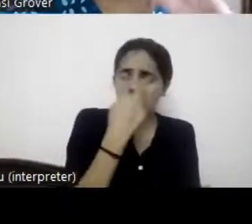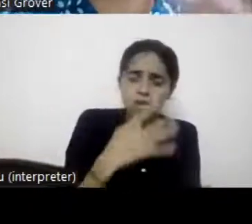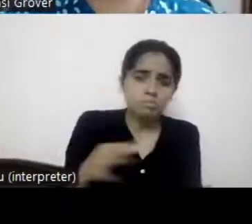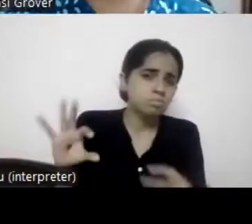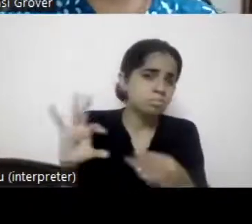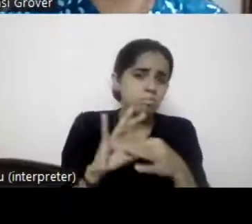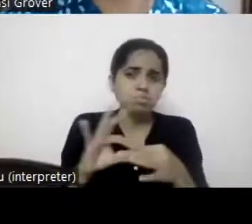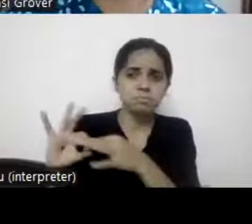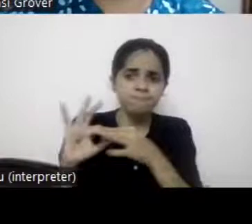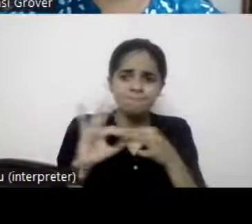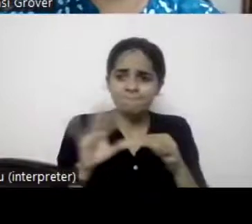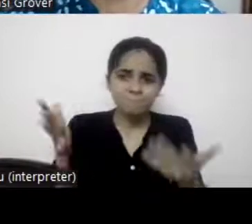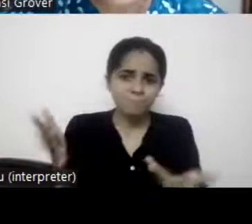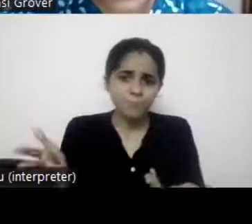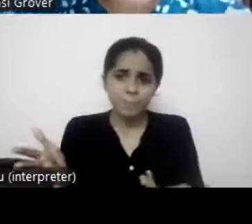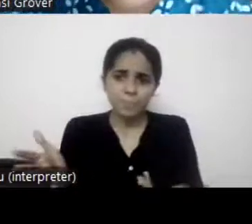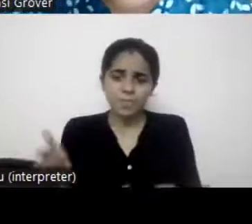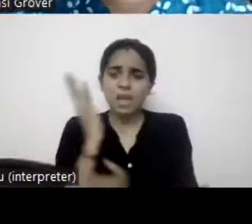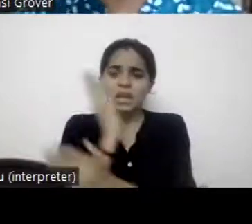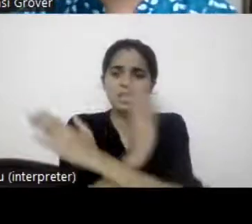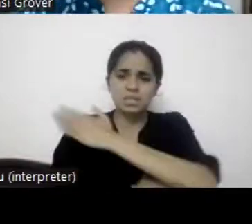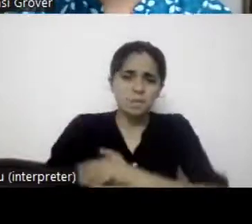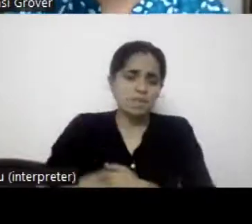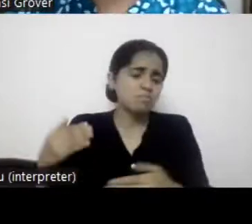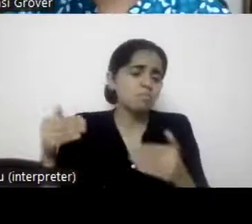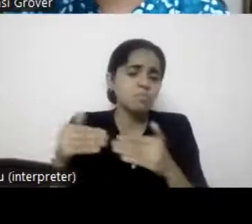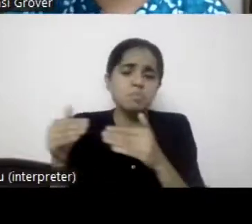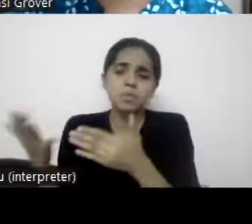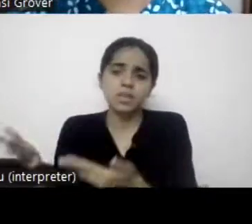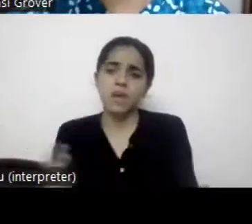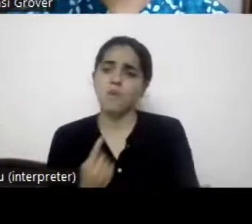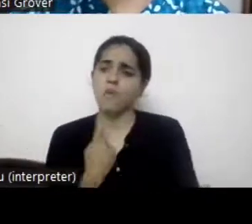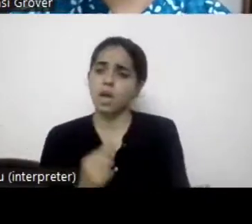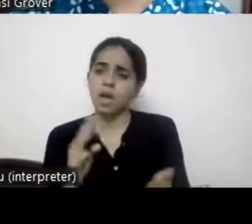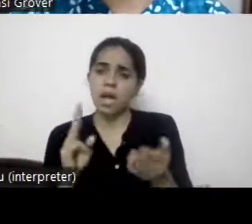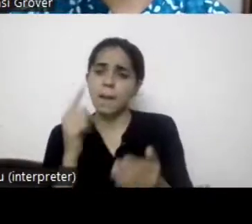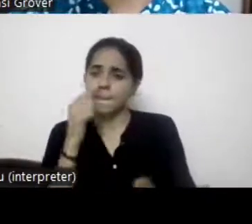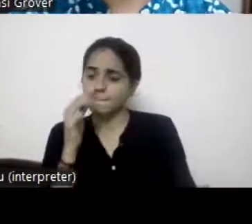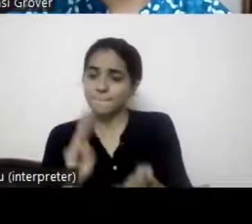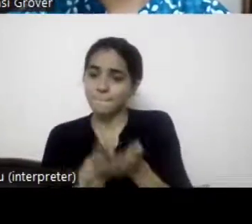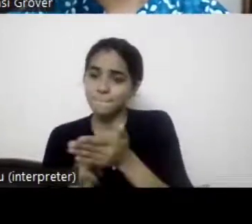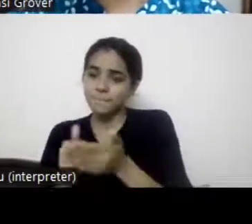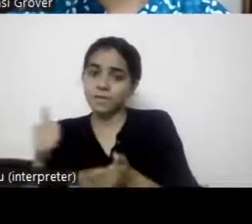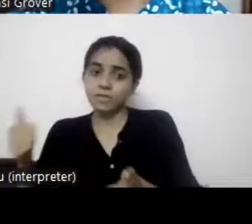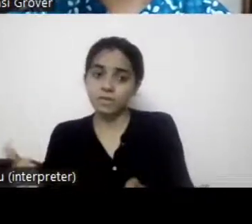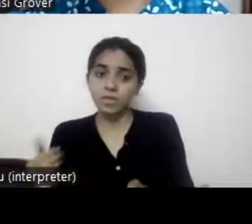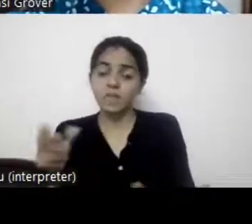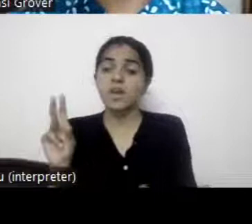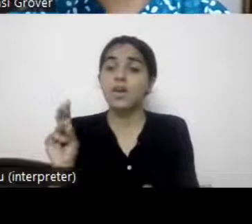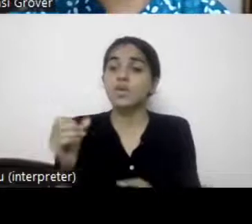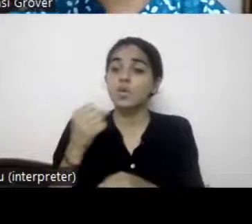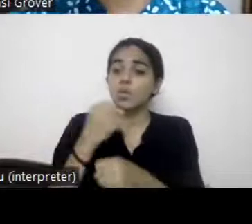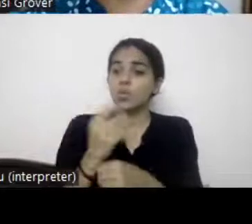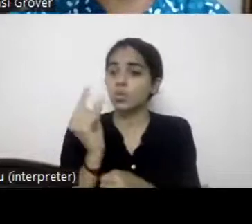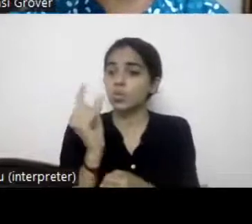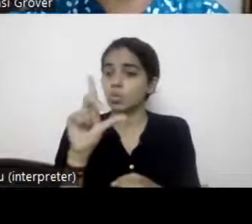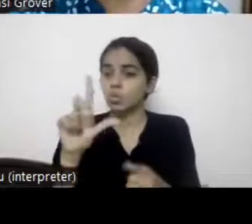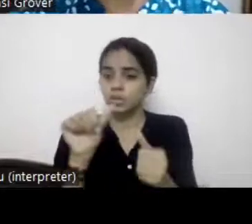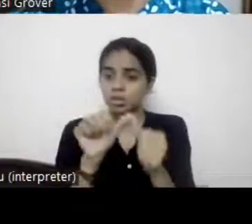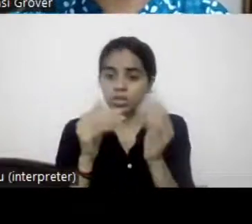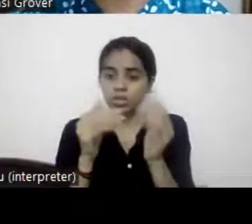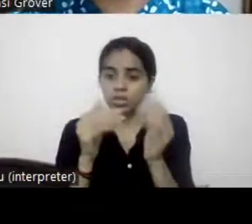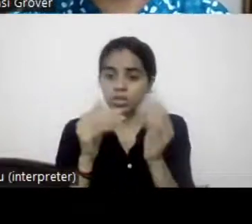other sort of disability, which actually Gulzar is able to do that. When he talks about Aarti and